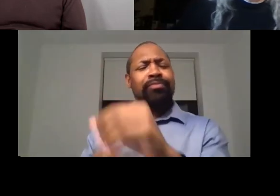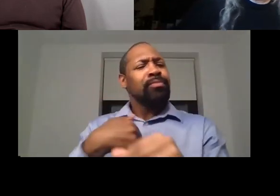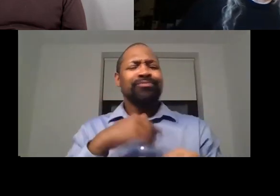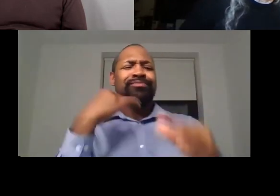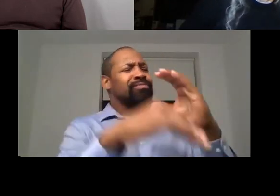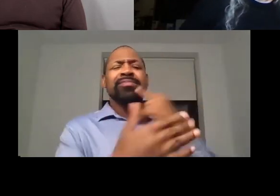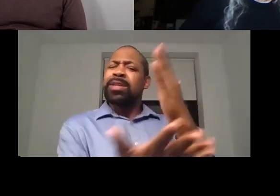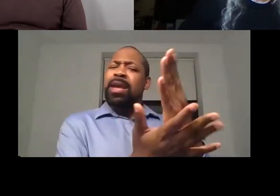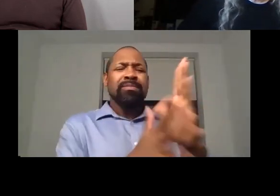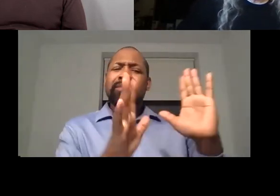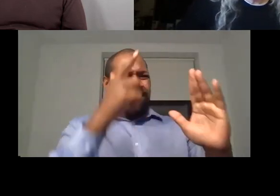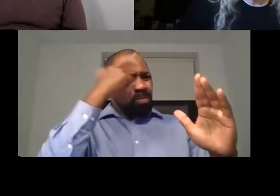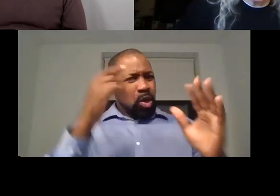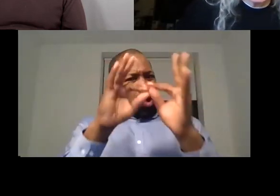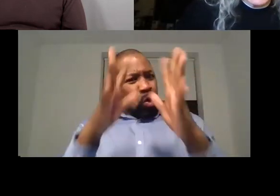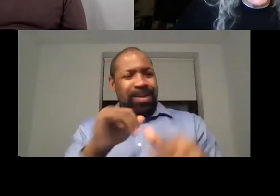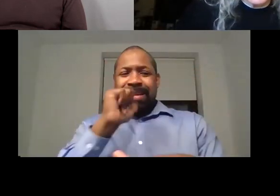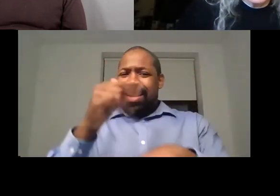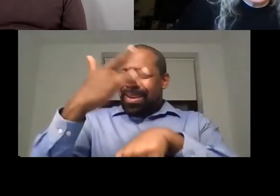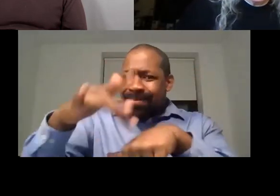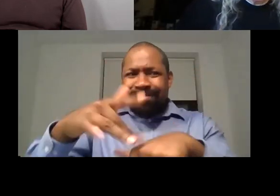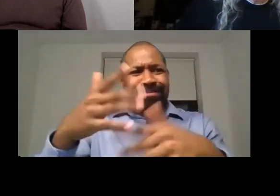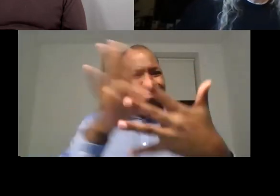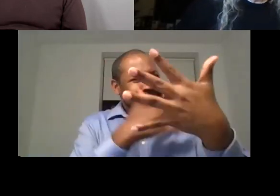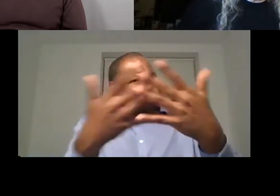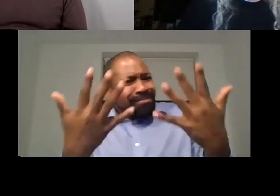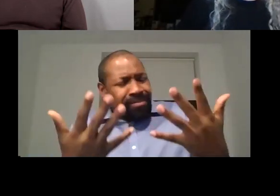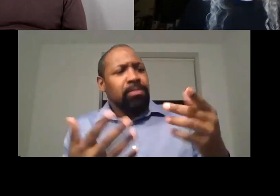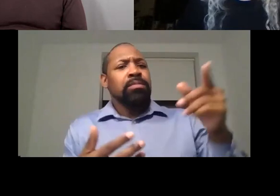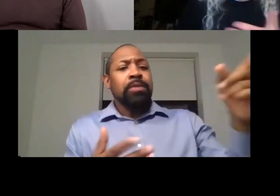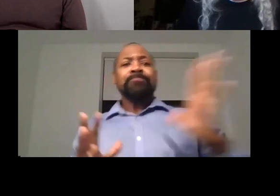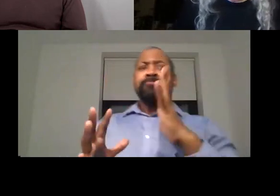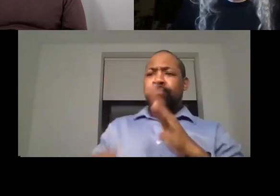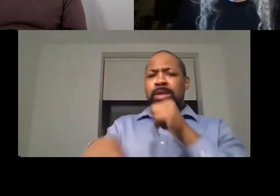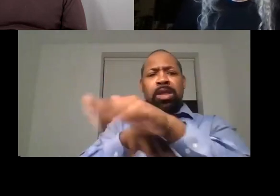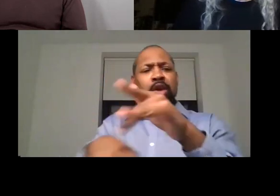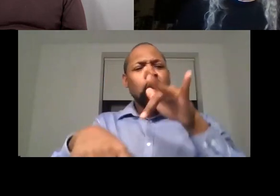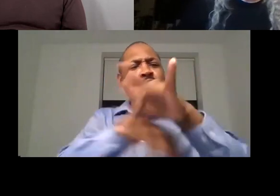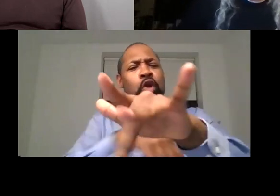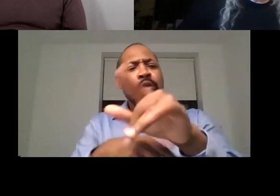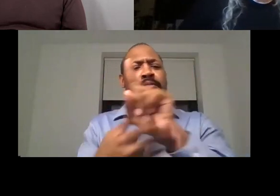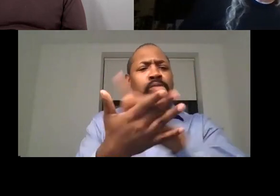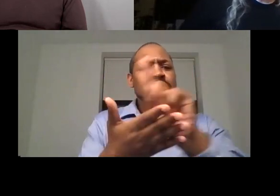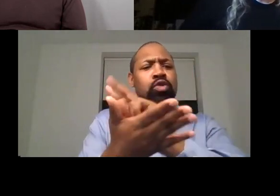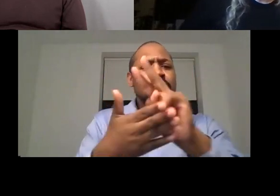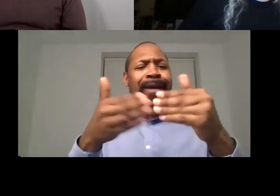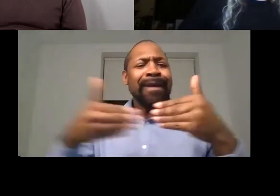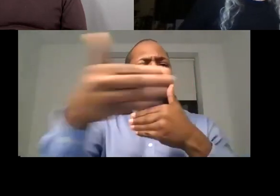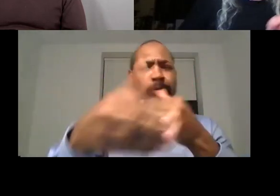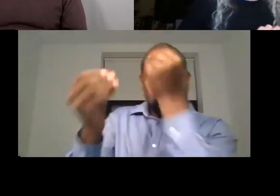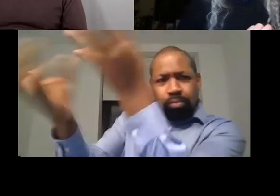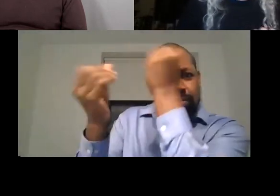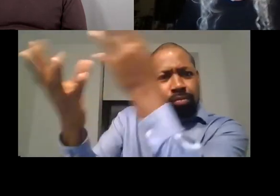last minute after so many of the decisions had already been made. And very often interpreters weren't available at the times that they were saying.